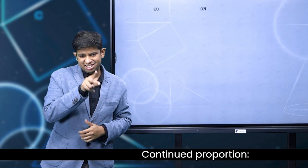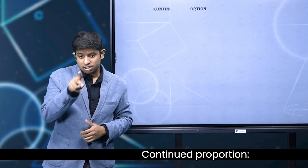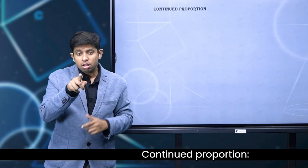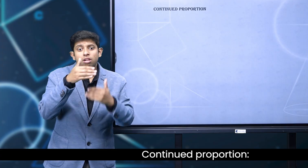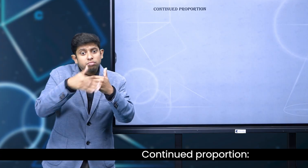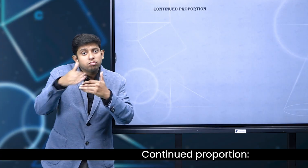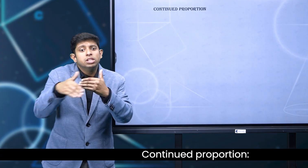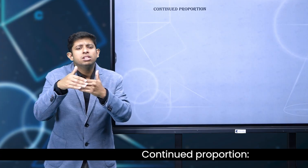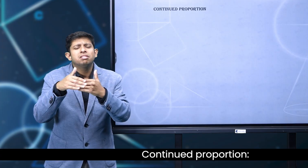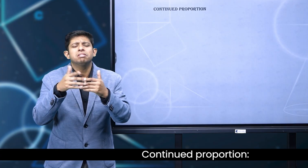Continued proportion.